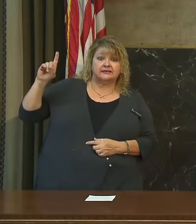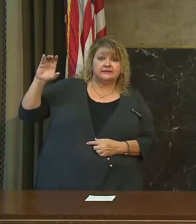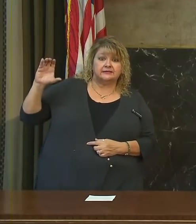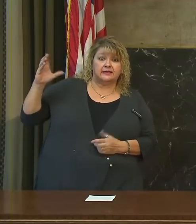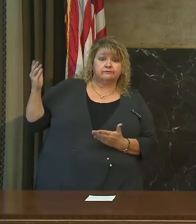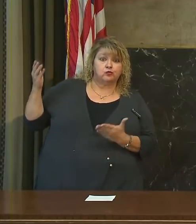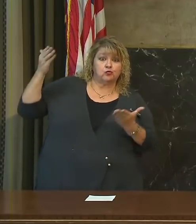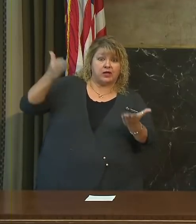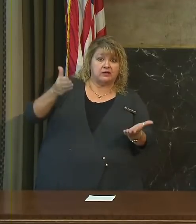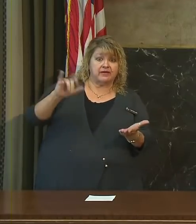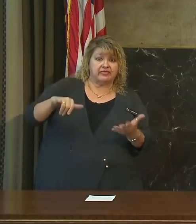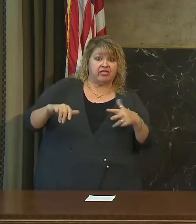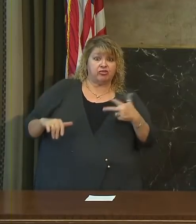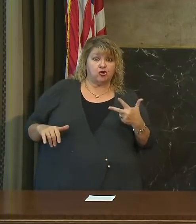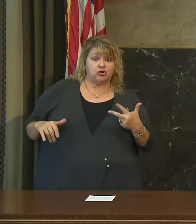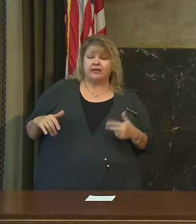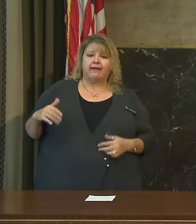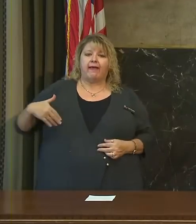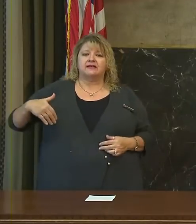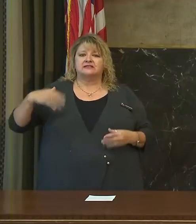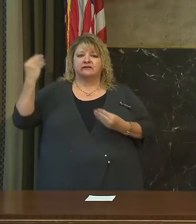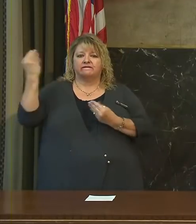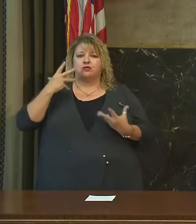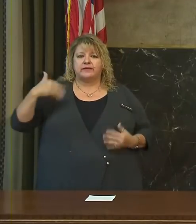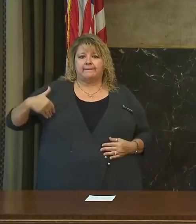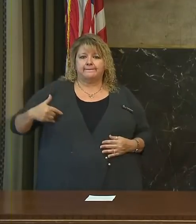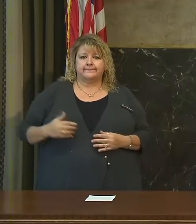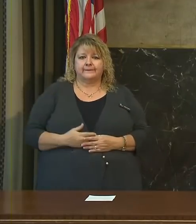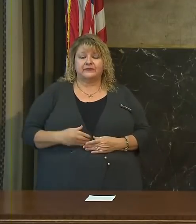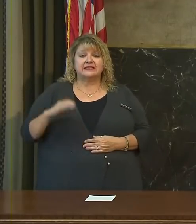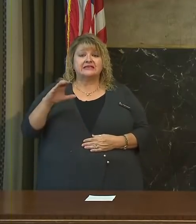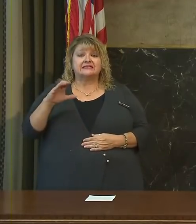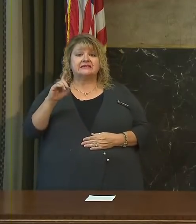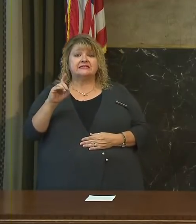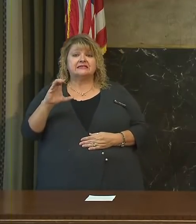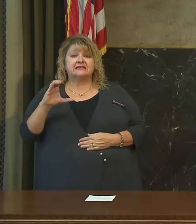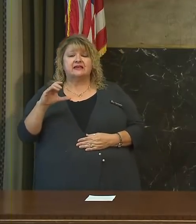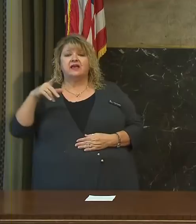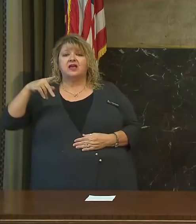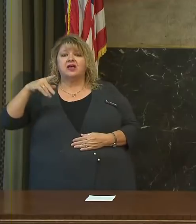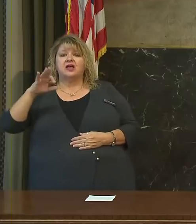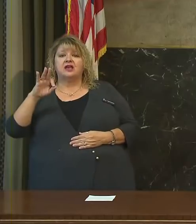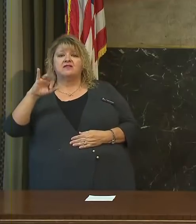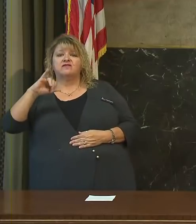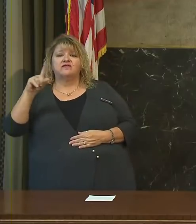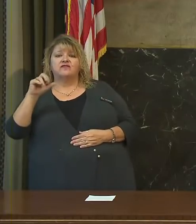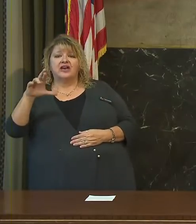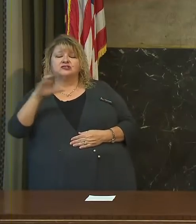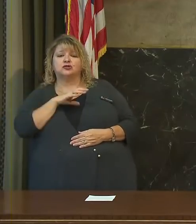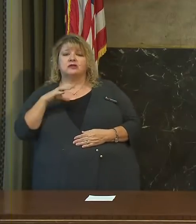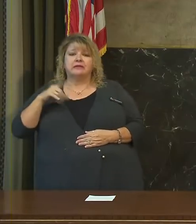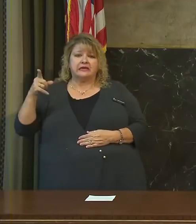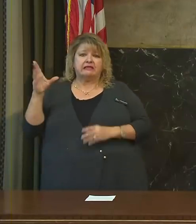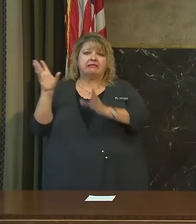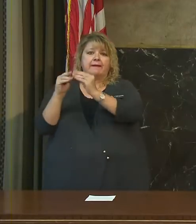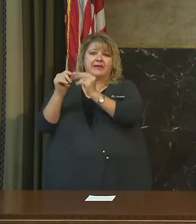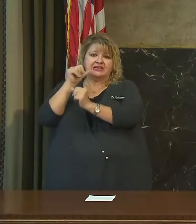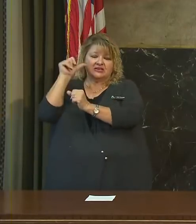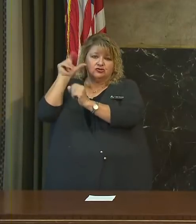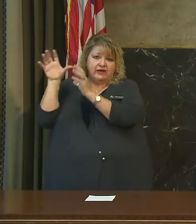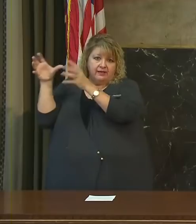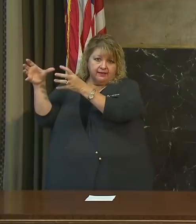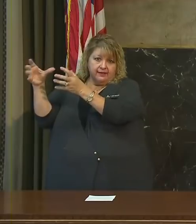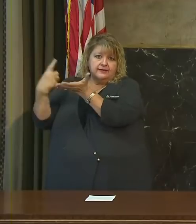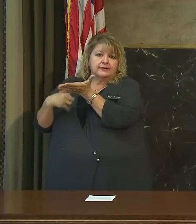and then recommend that, but that hasn't happened yet. The CDC's Advisory Committee on Immunization Practice, the ACIP committee, met yesterday